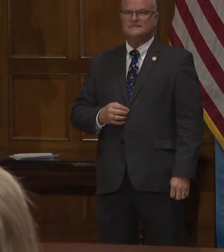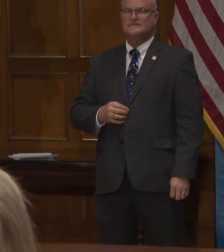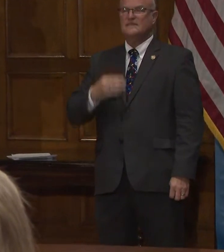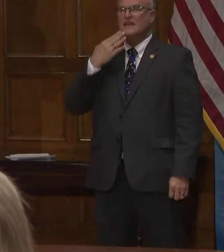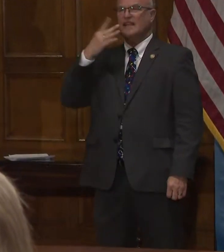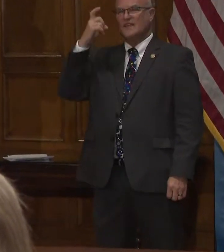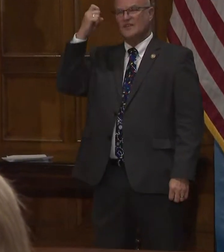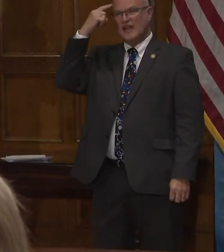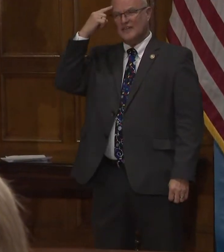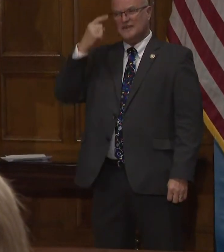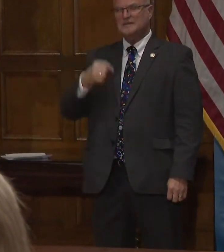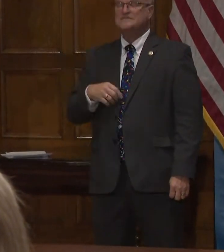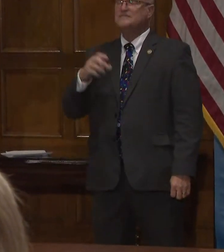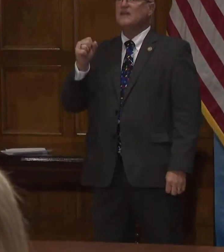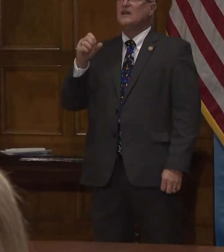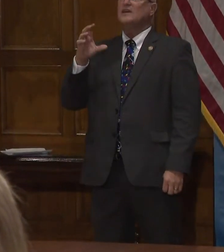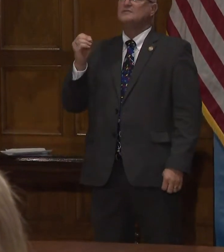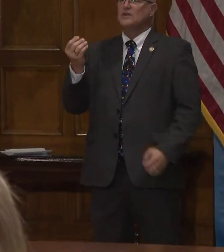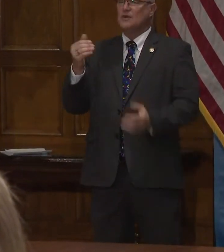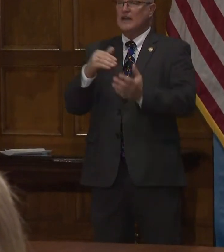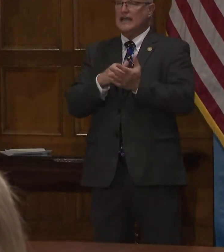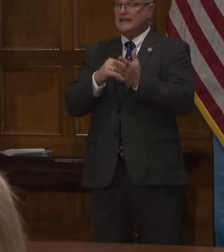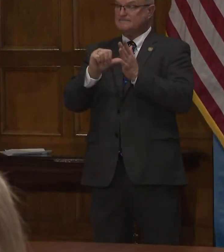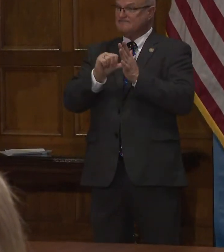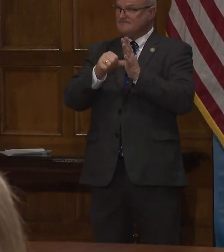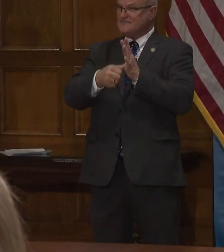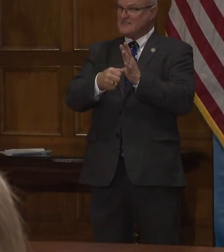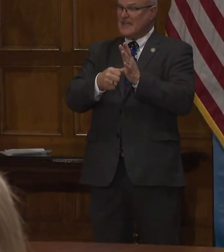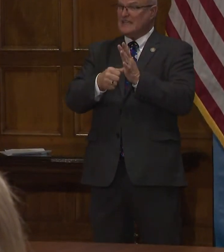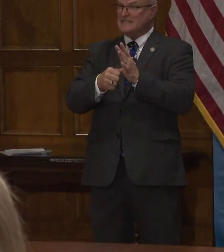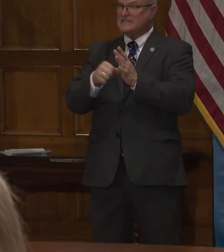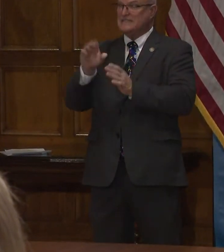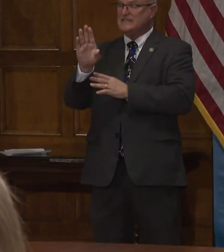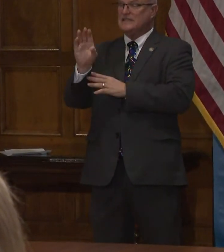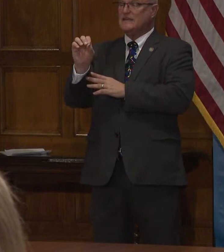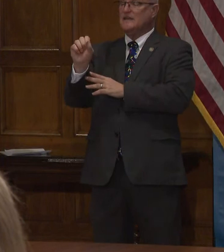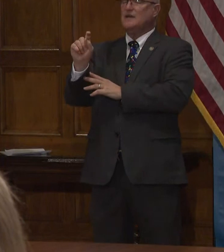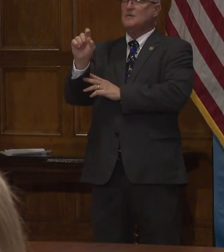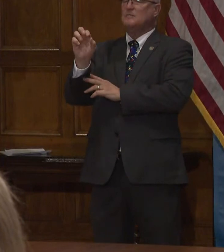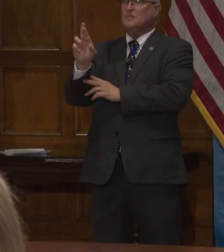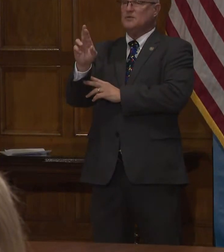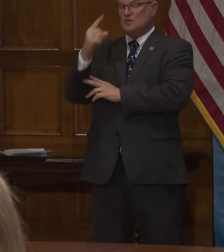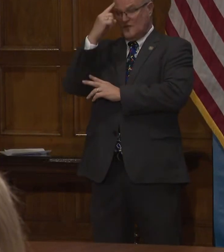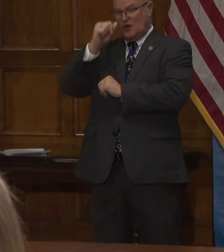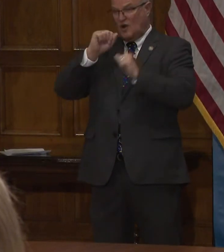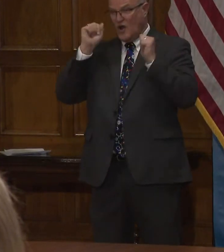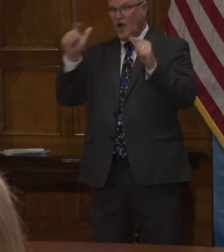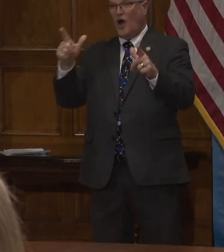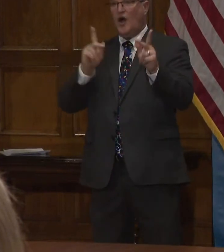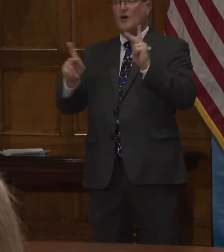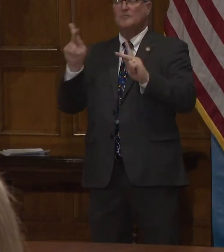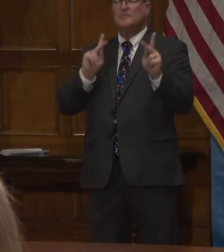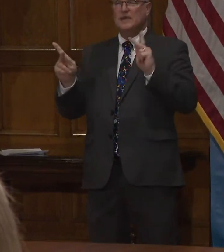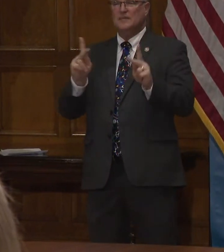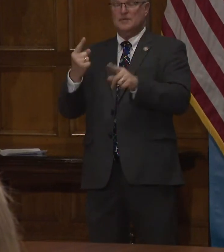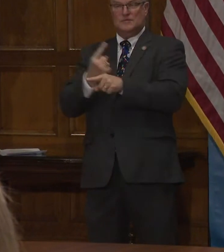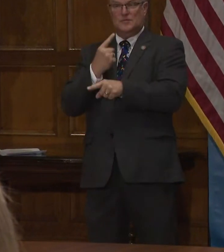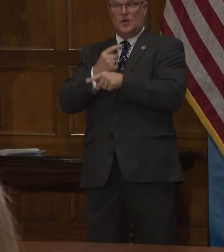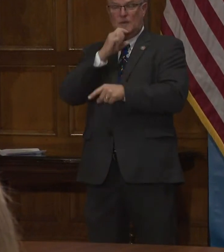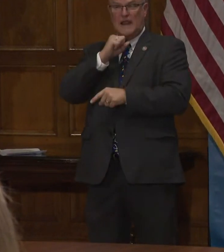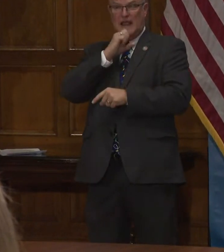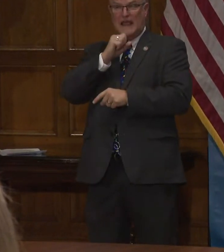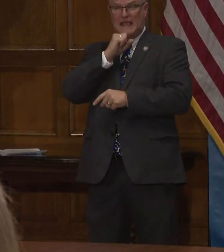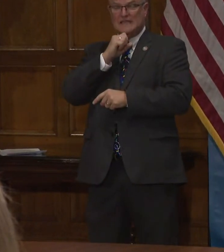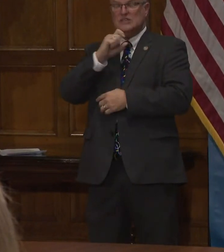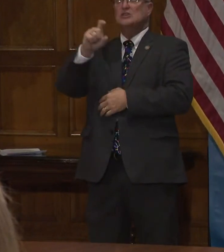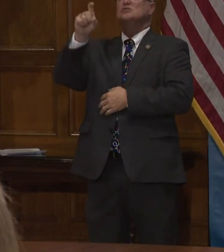Thank you, Governor. So again, to emphasize the issue of the booster for all individuals that are appropriate age to this,